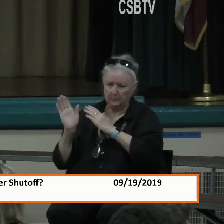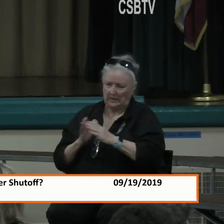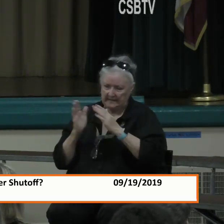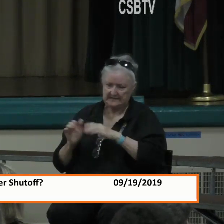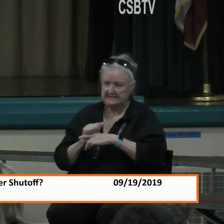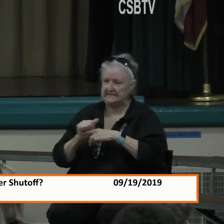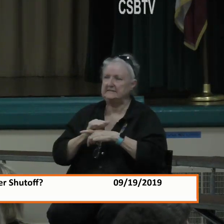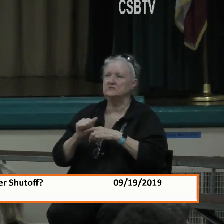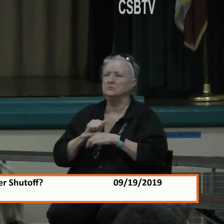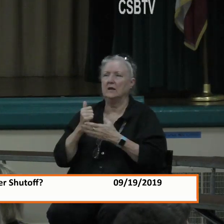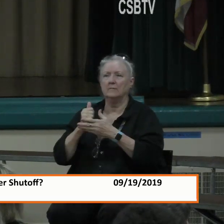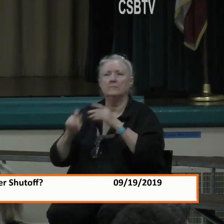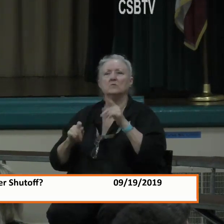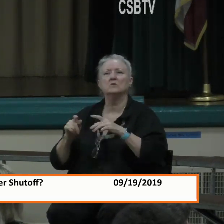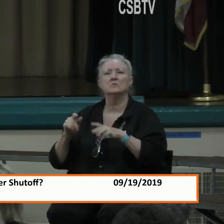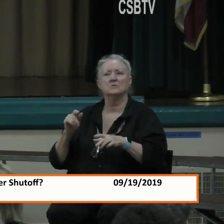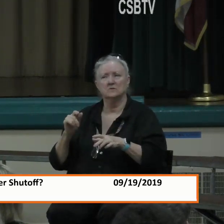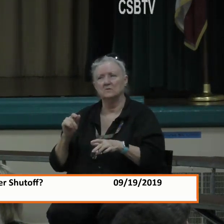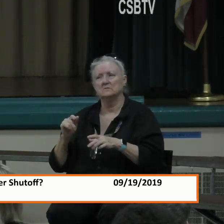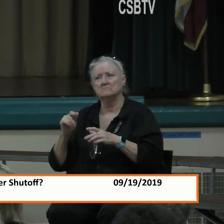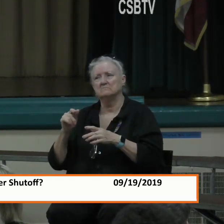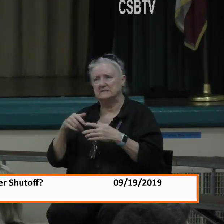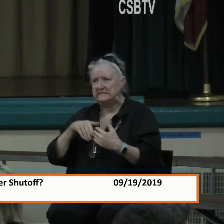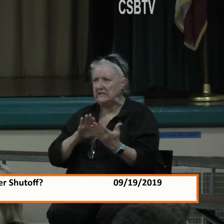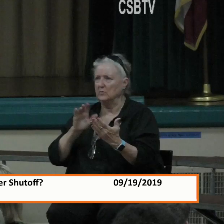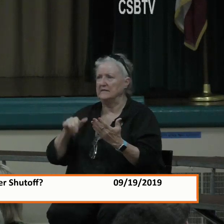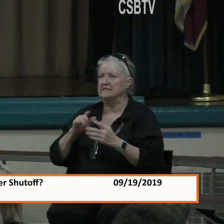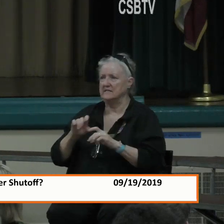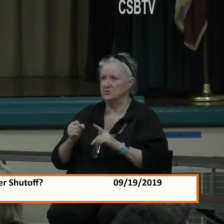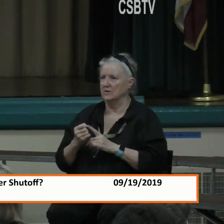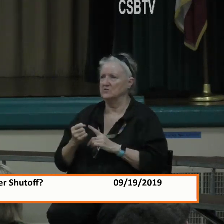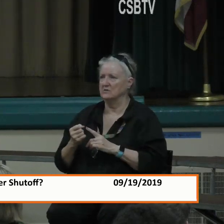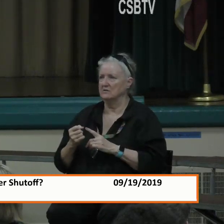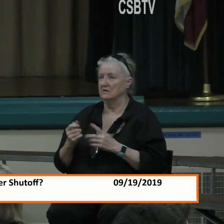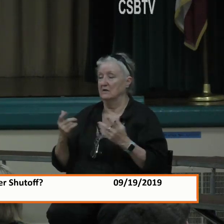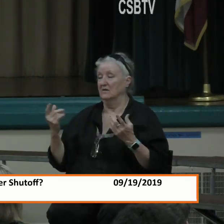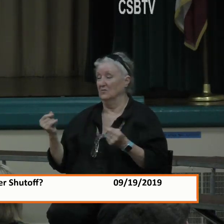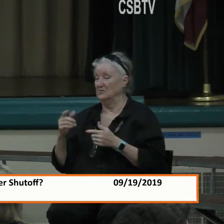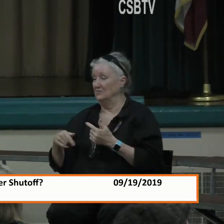situation. We don't, I mean, in terms of what to do